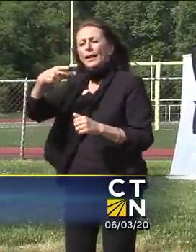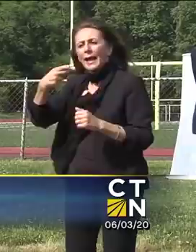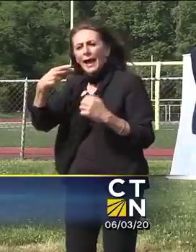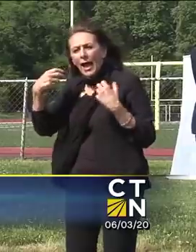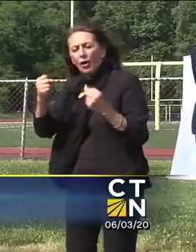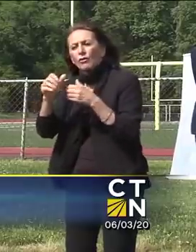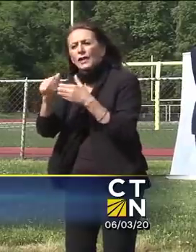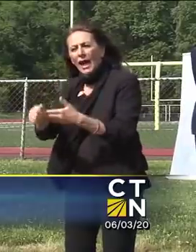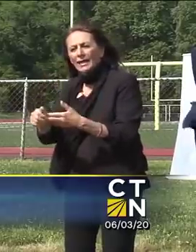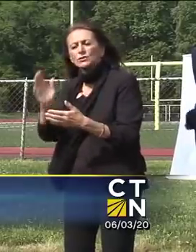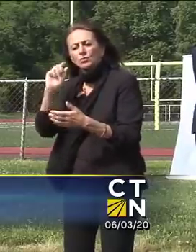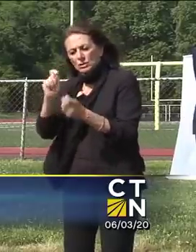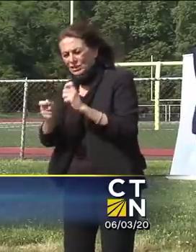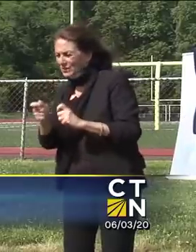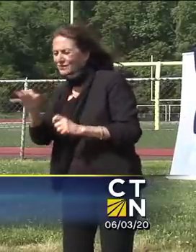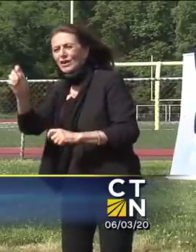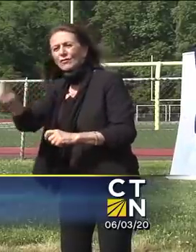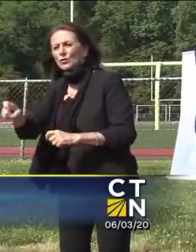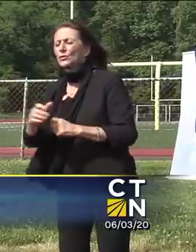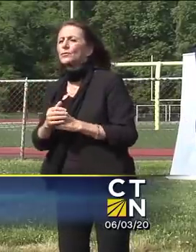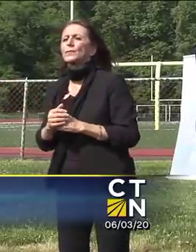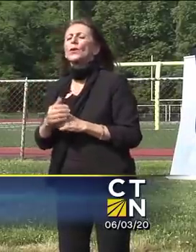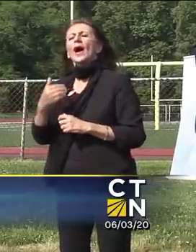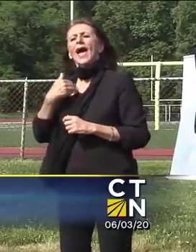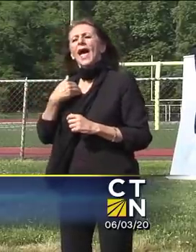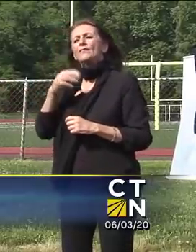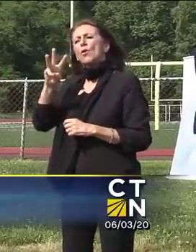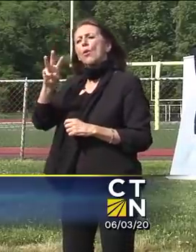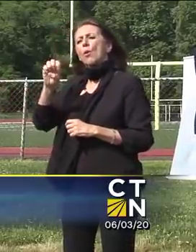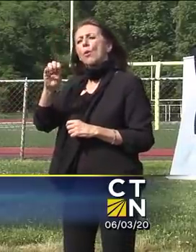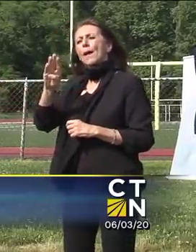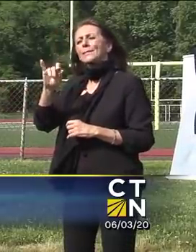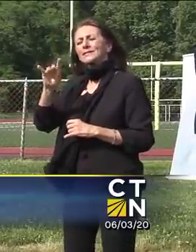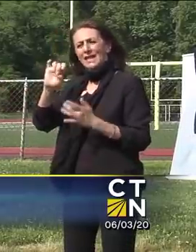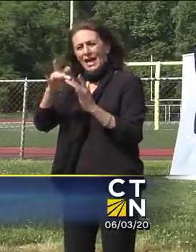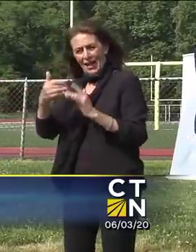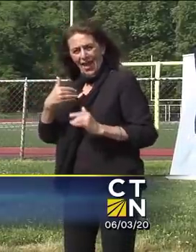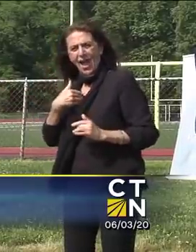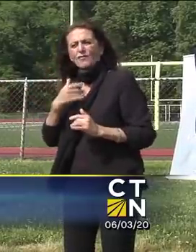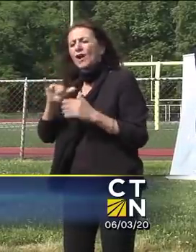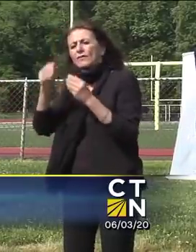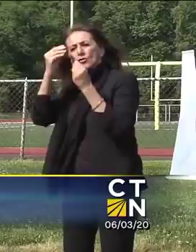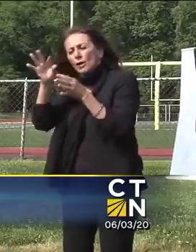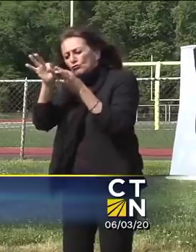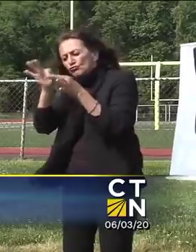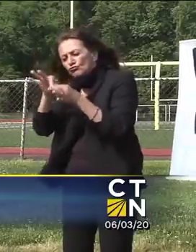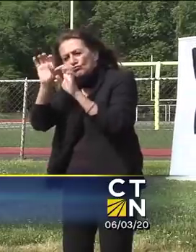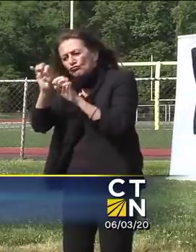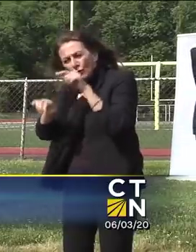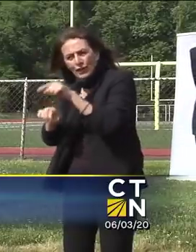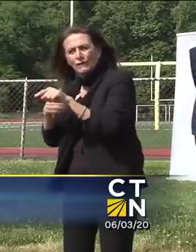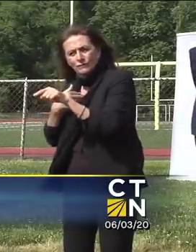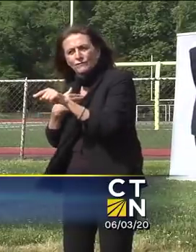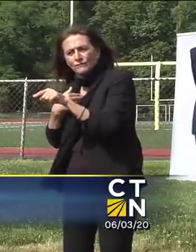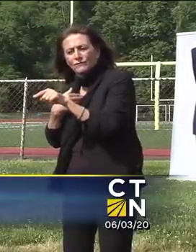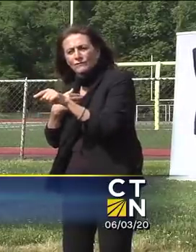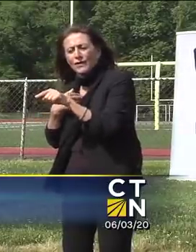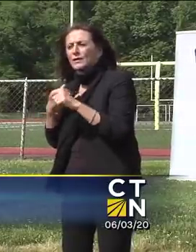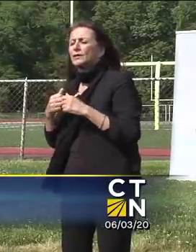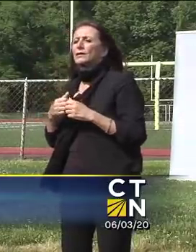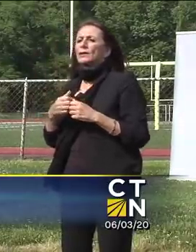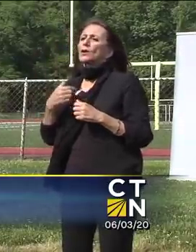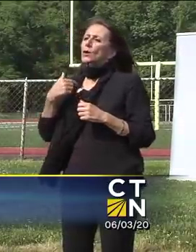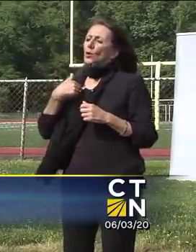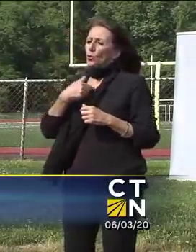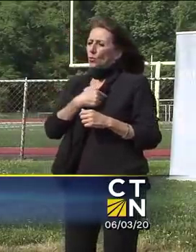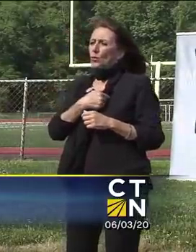needed. We do have a graduation website with all the details of graduation. We worked with our